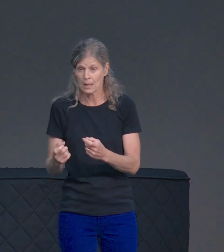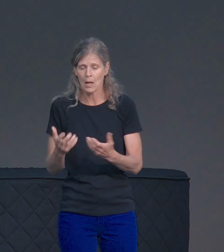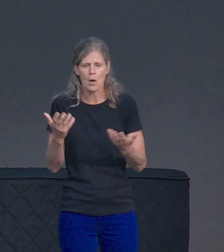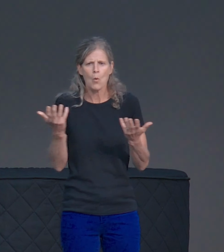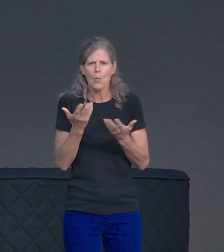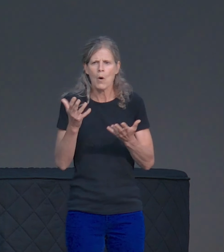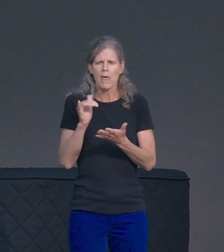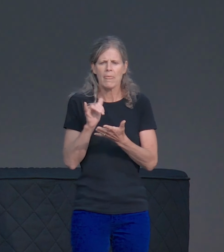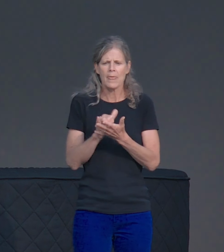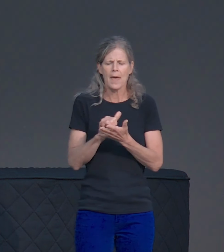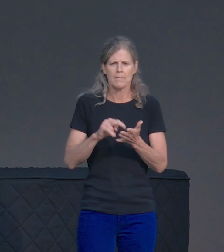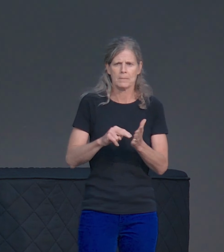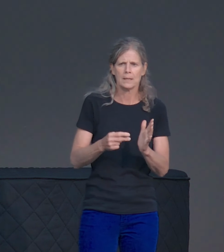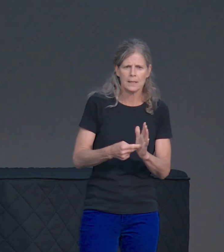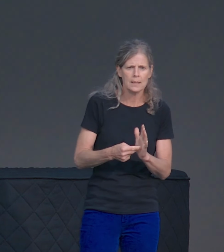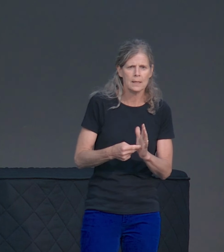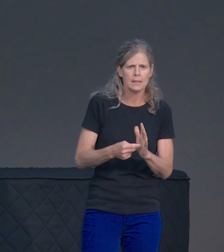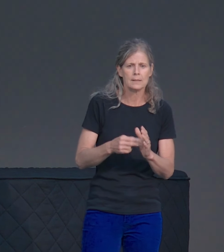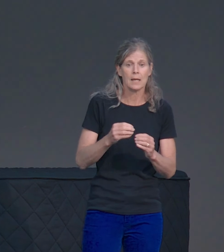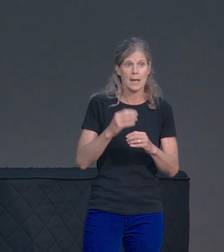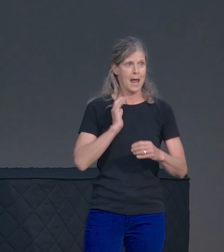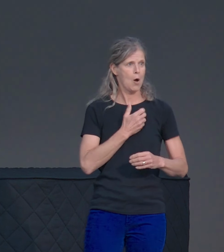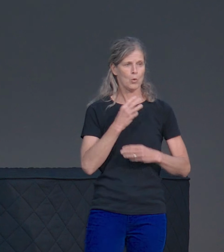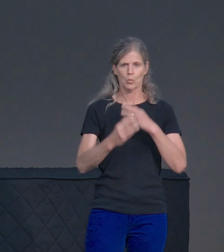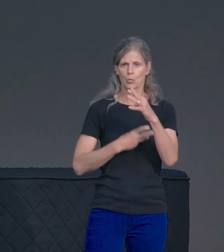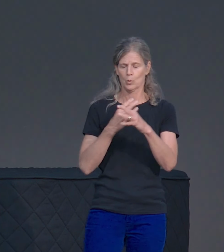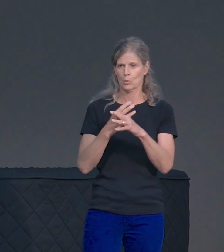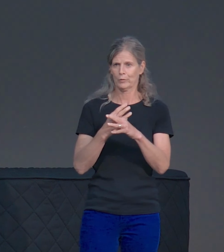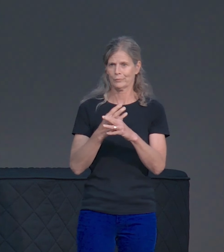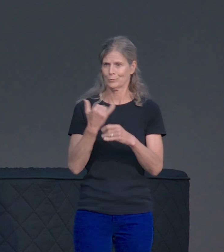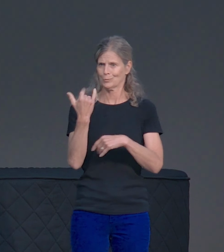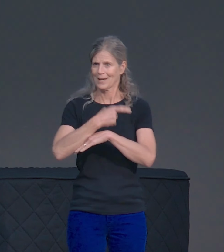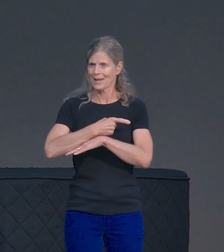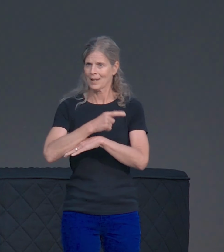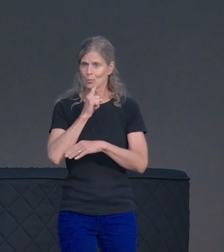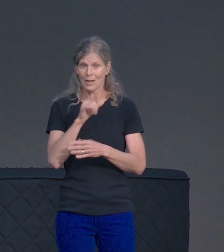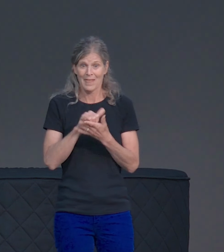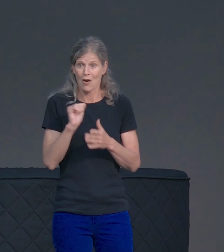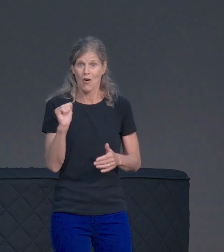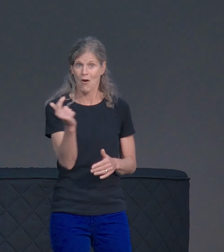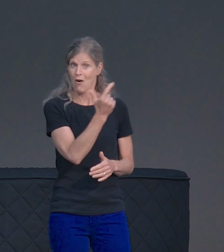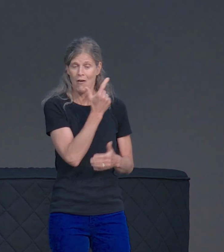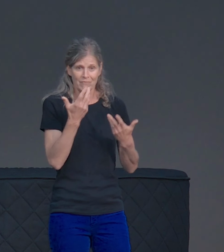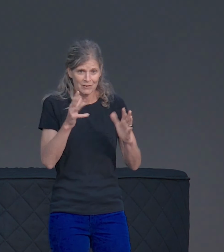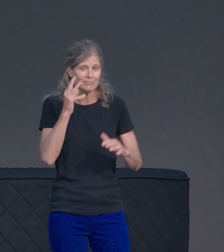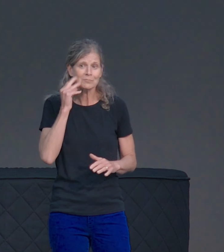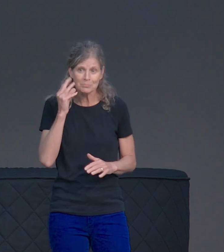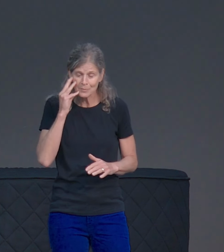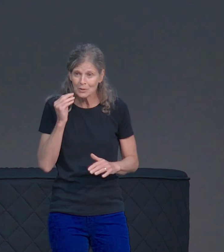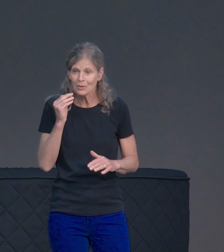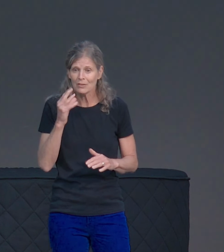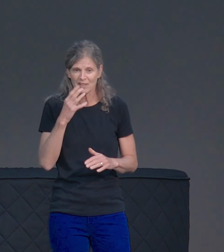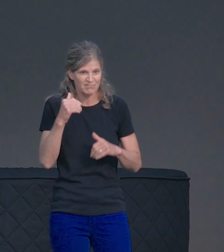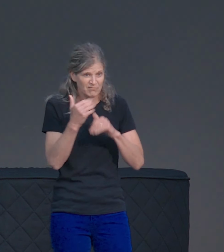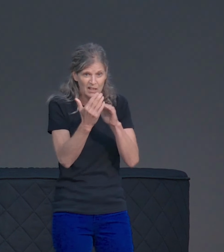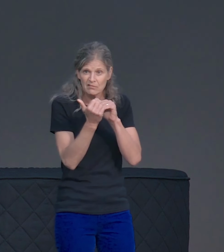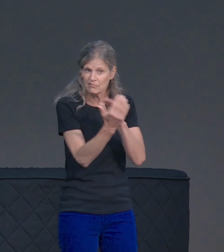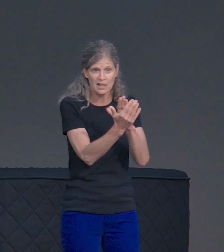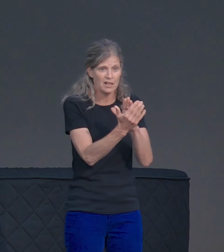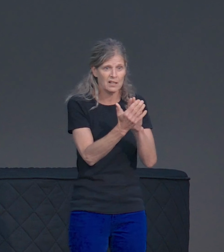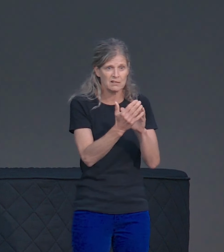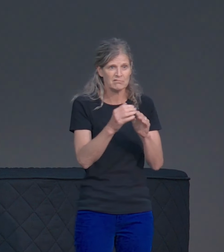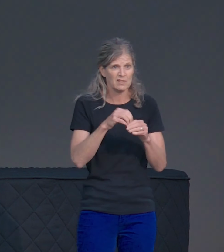that speaks to in the world that we live in is the reality that we all have experienced, the reality that we all face